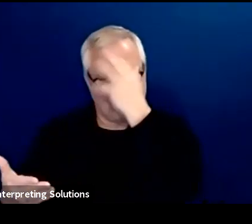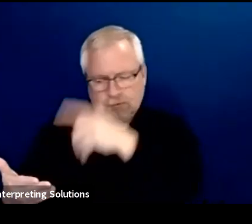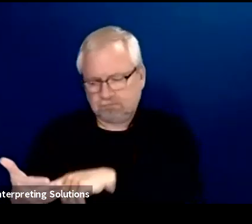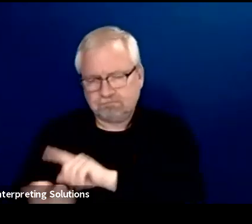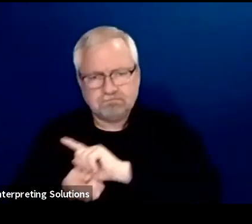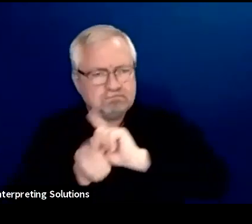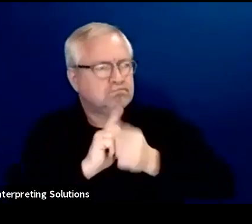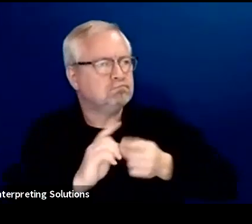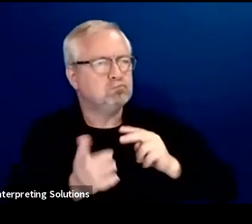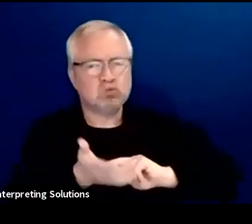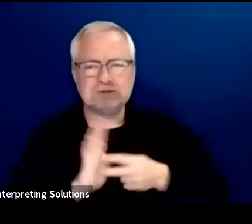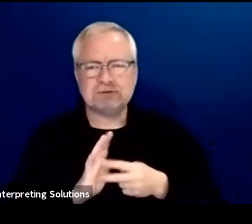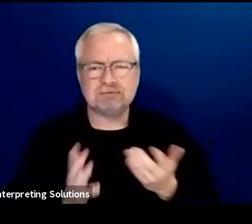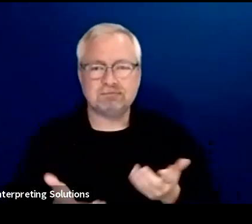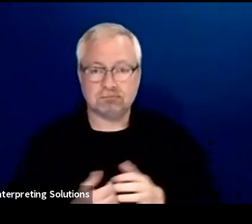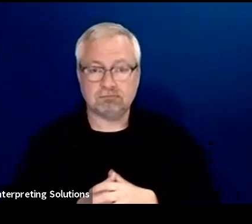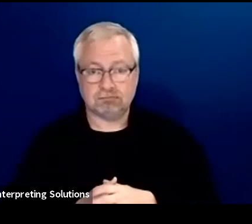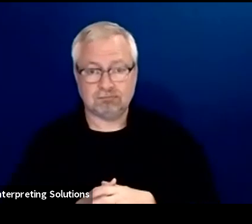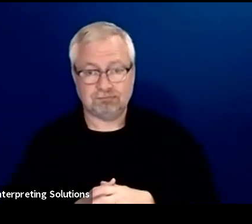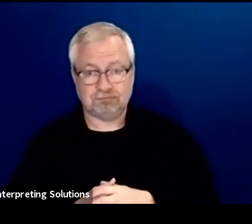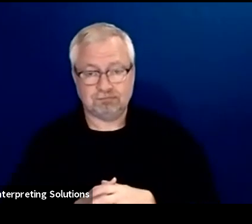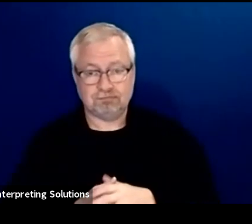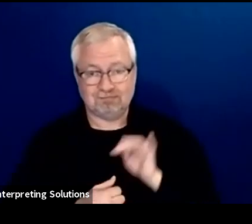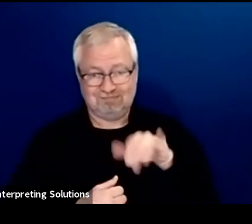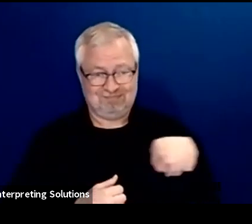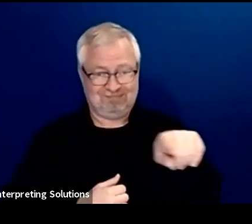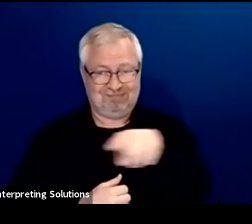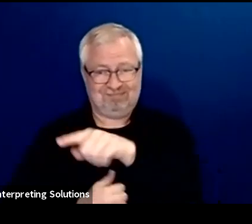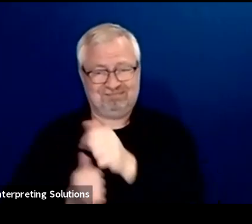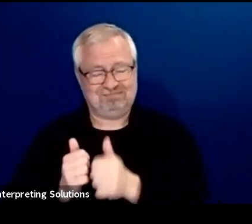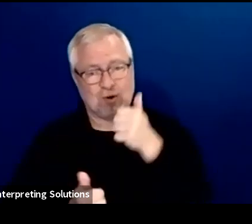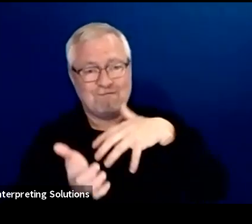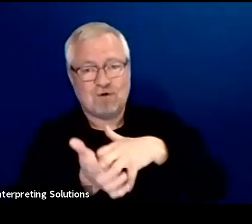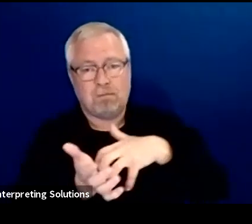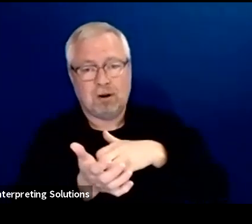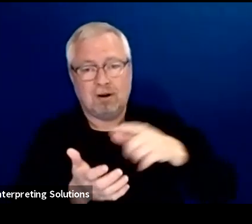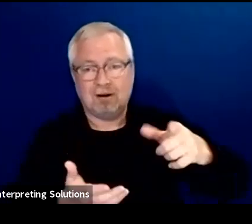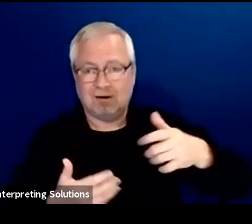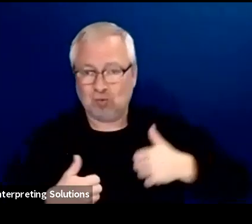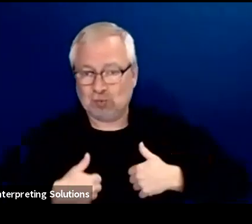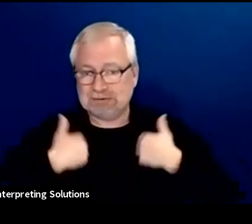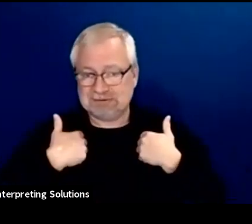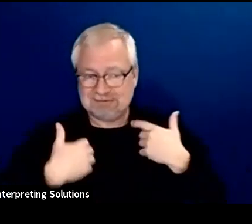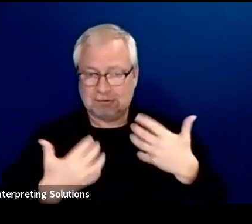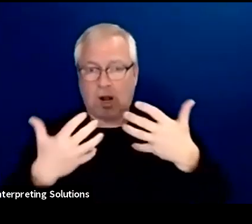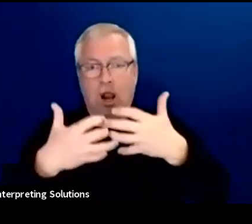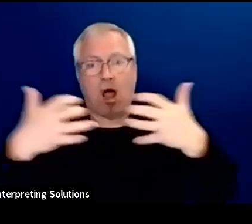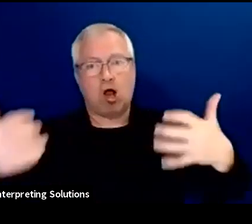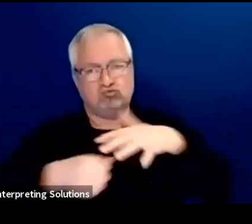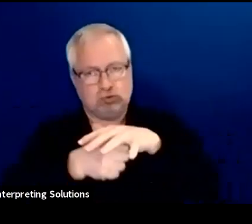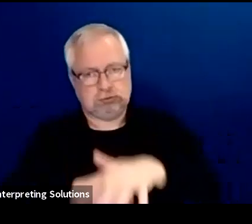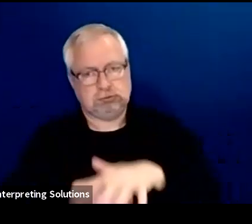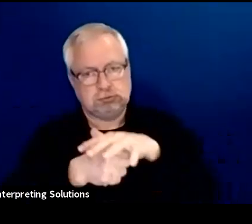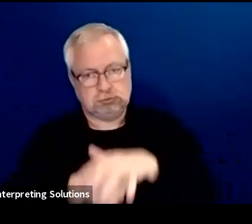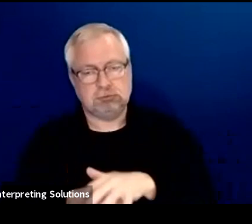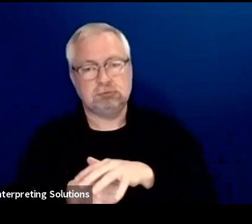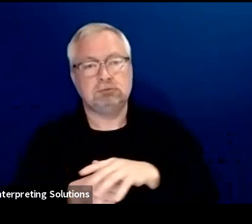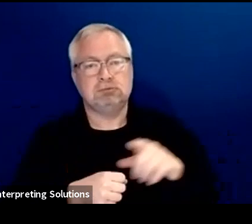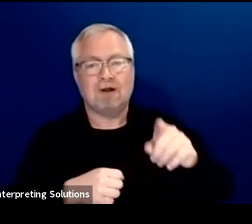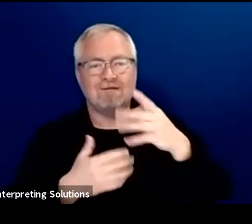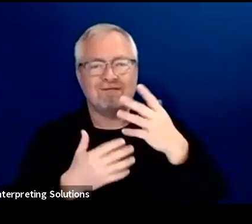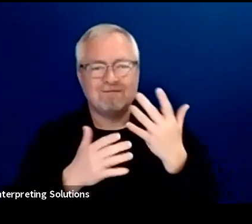most vulnerable residents, and they're feeling the brunt of this virus in terms of the health risks, the isolation that it's meaning for them, more